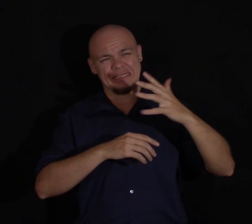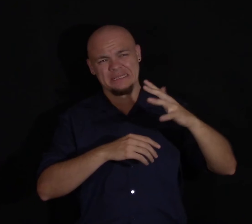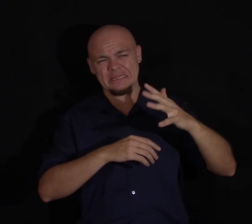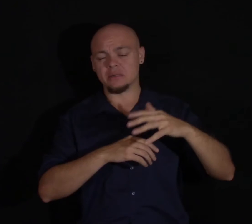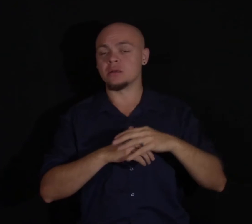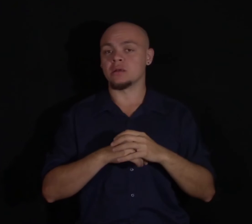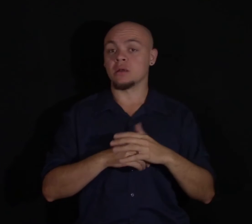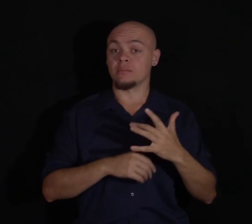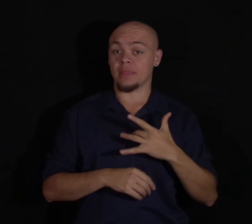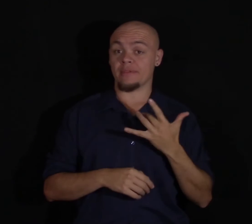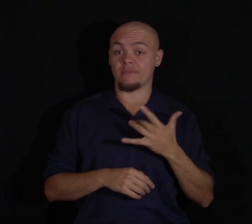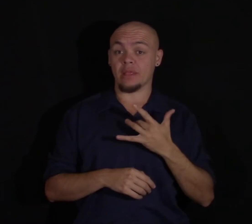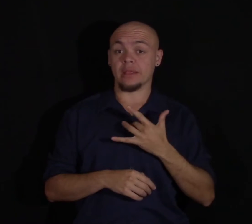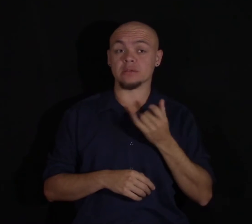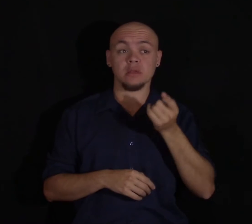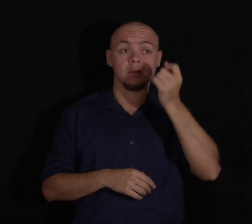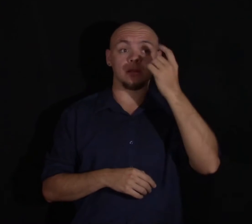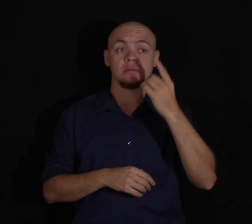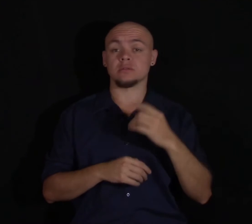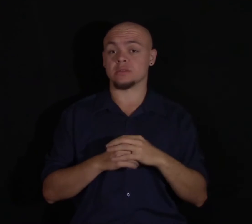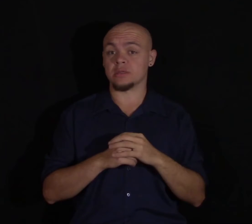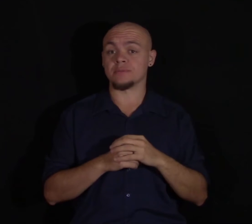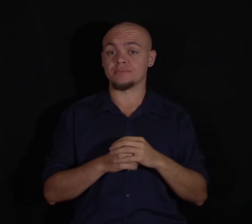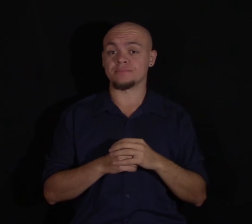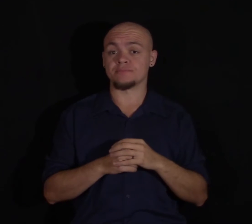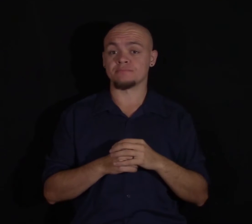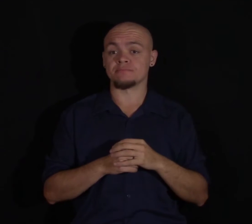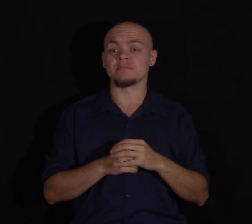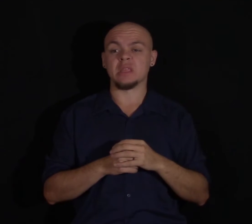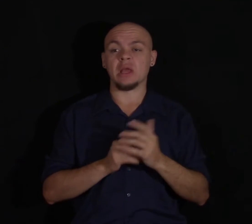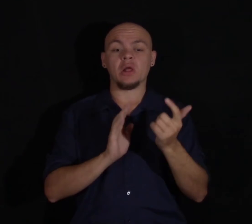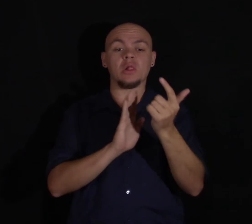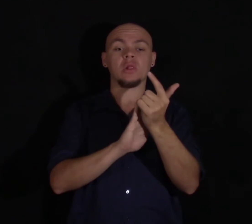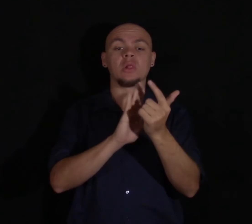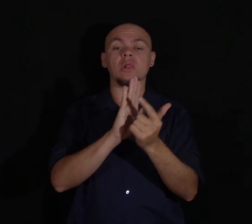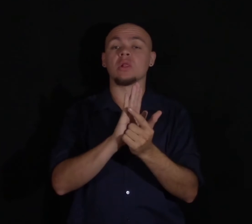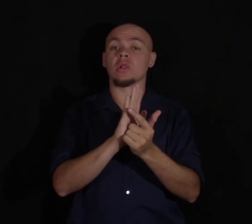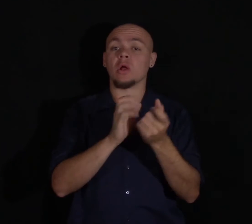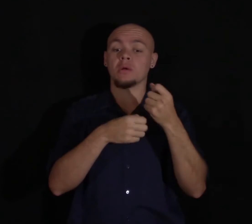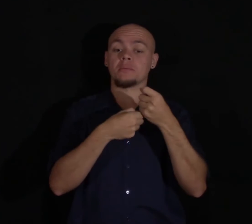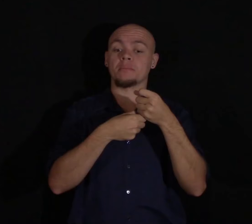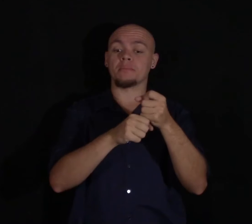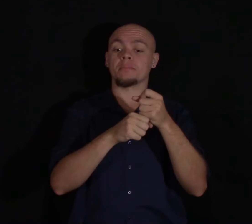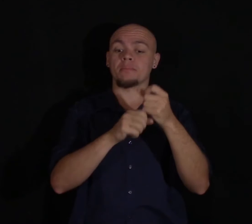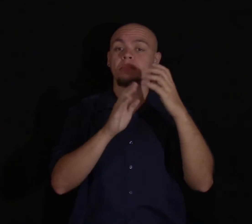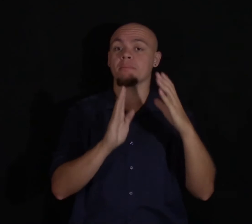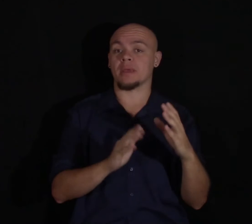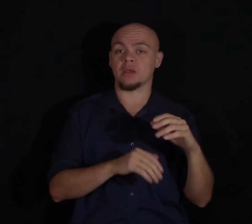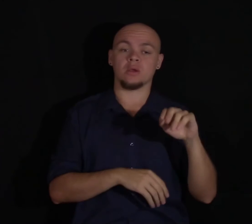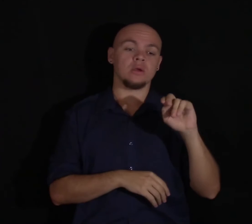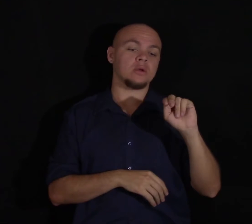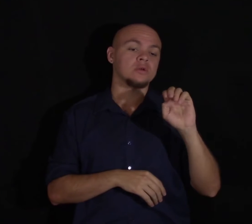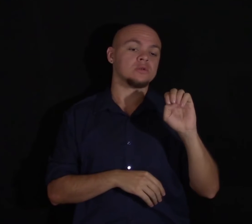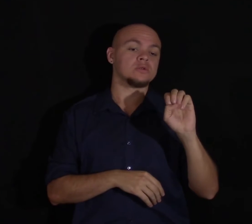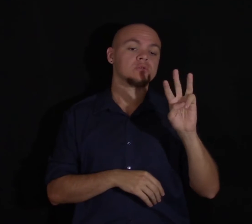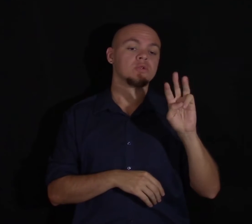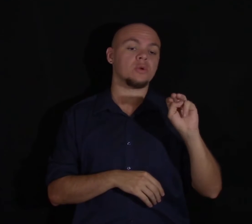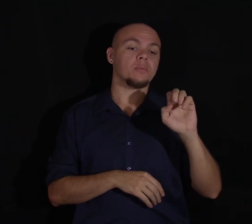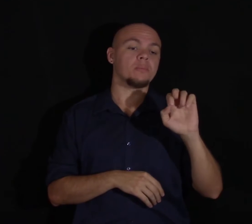I was of course led to admire peaceable lawgivers, Numa, Solon, and Lycurgus, in